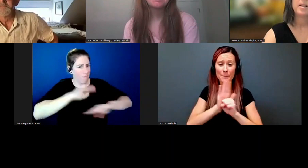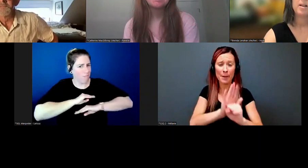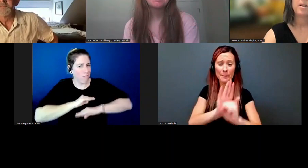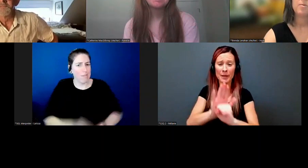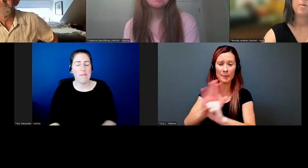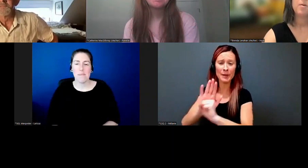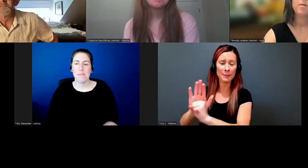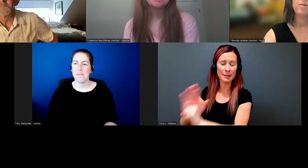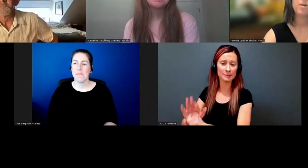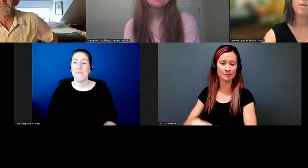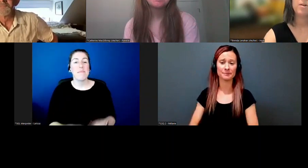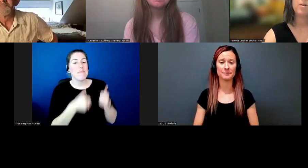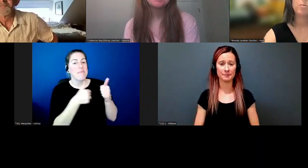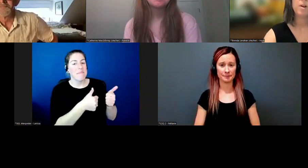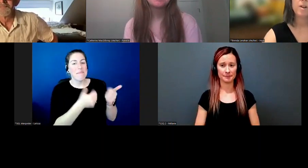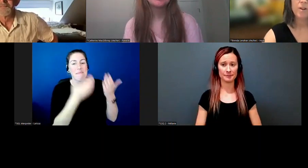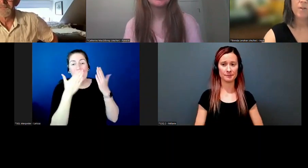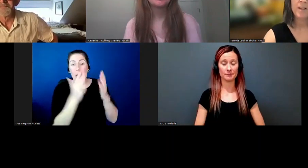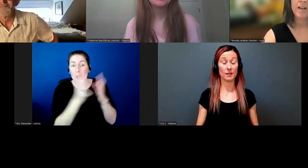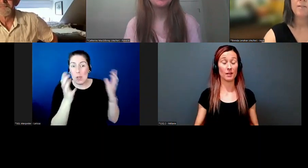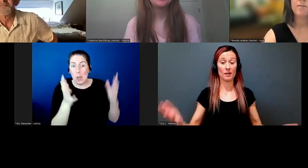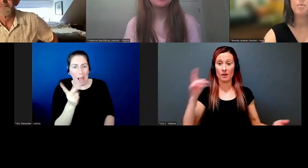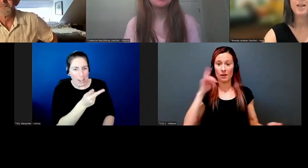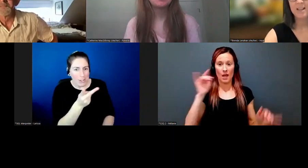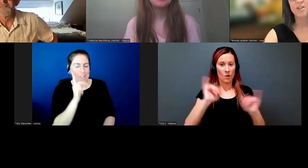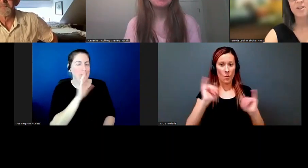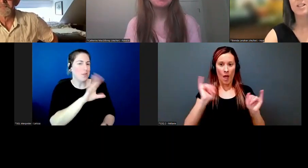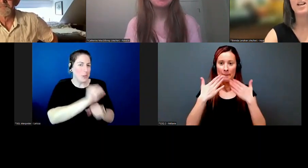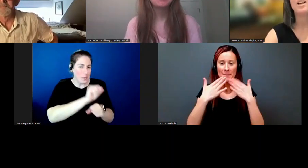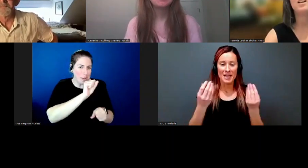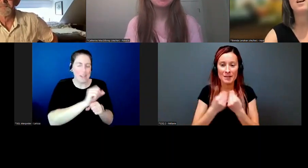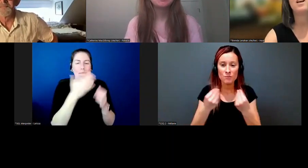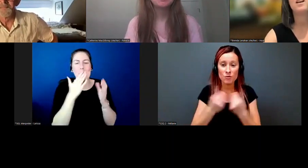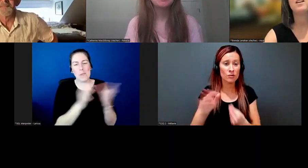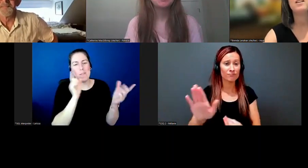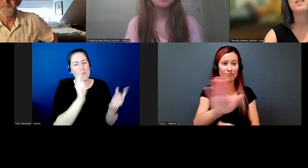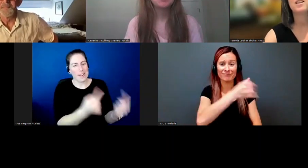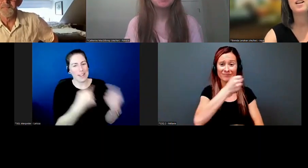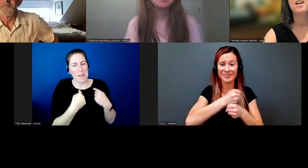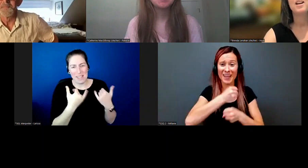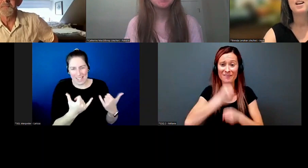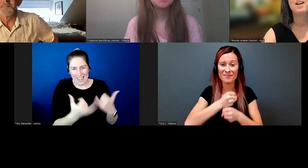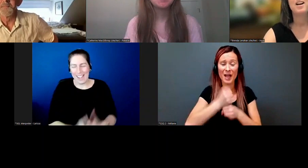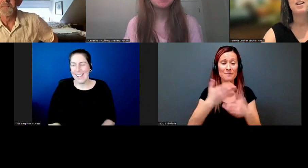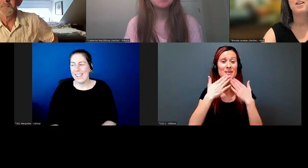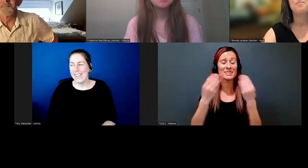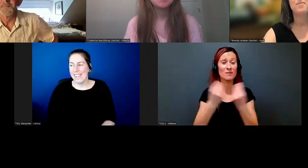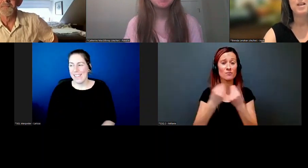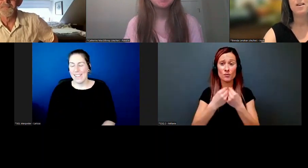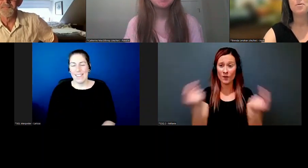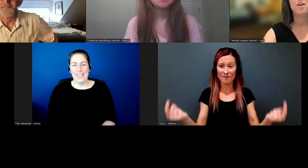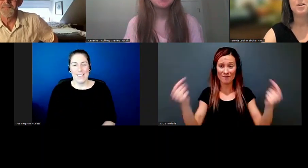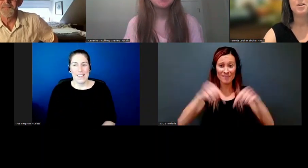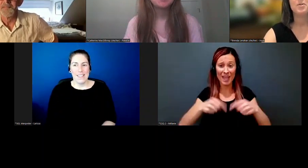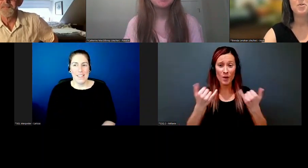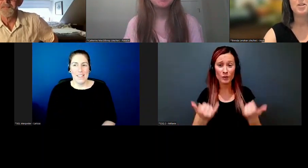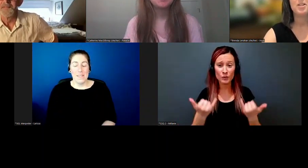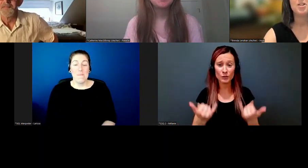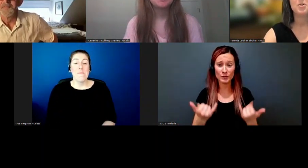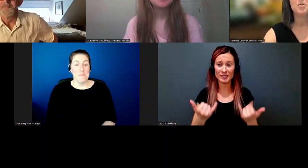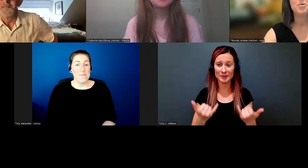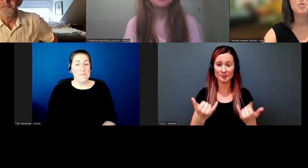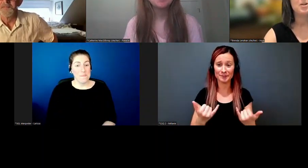Amazing. Thank you both for the work you're doing and for being here today. And I'll look